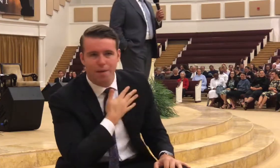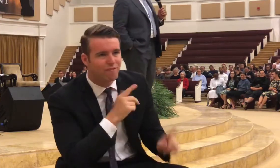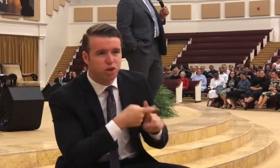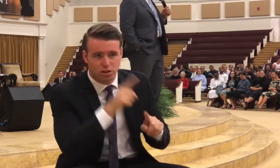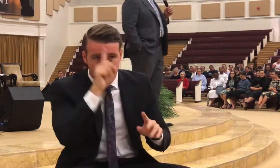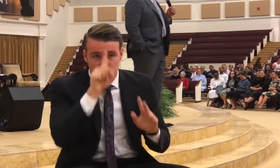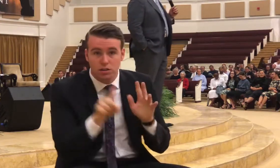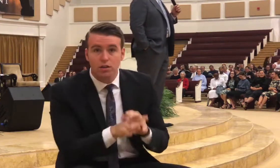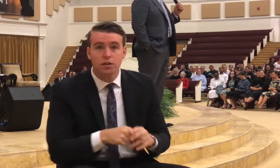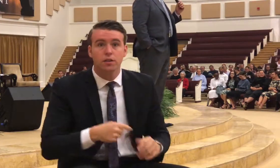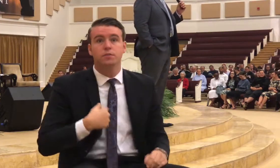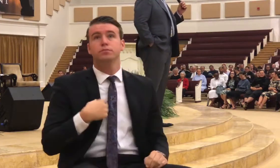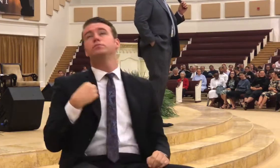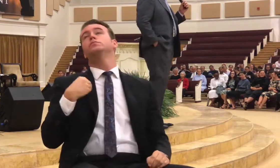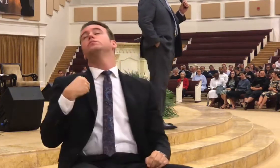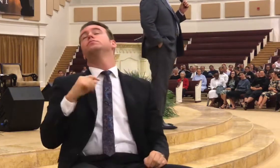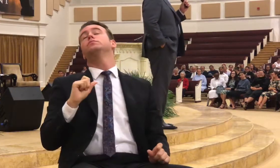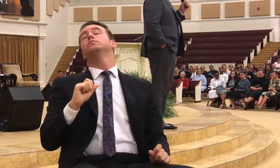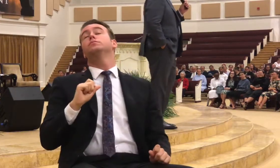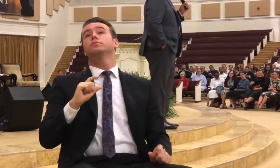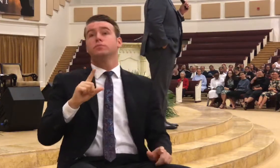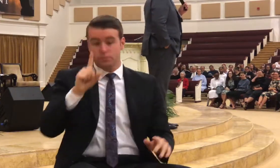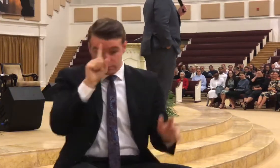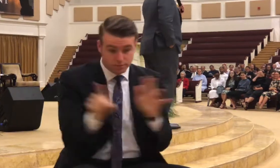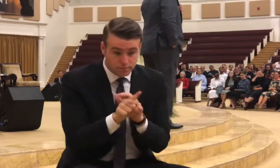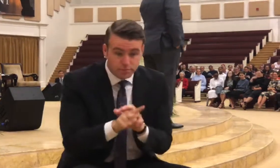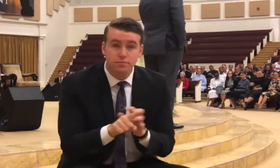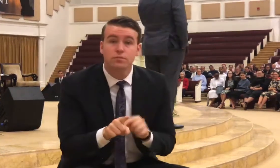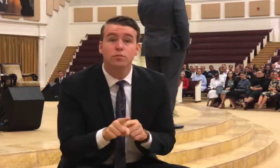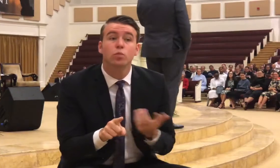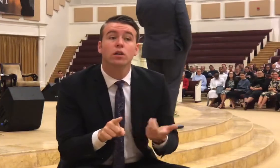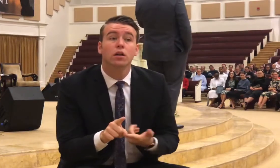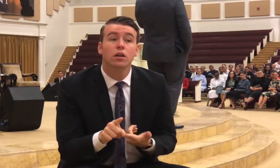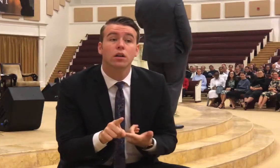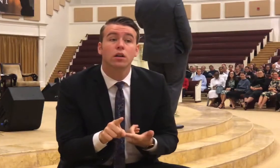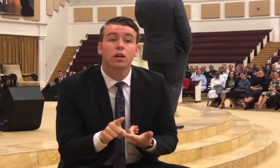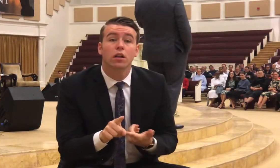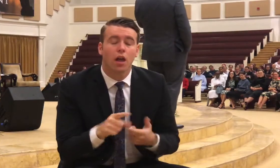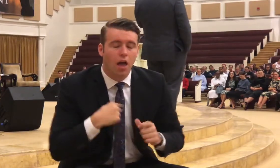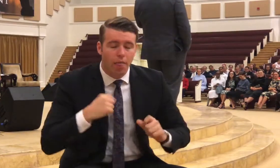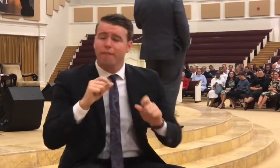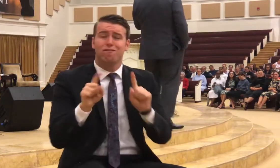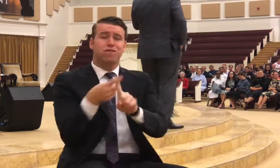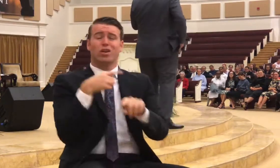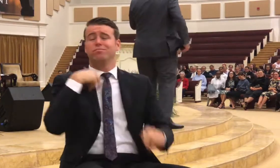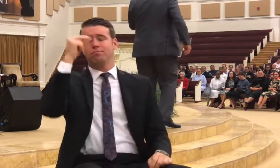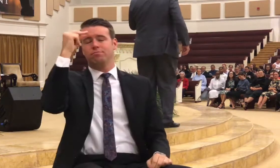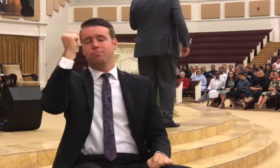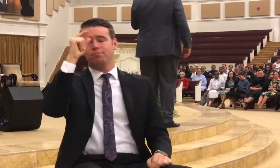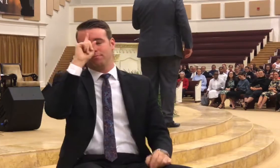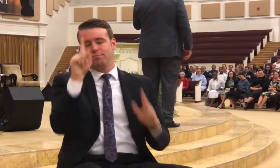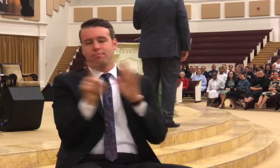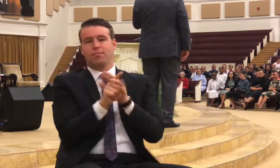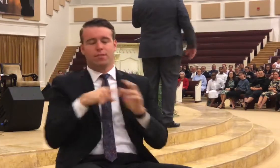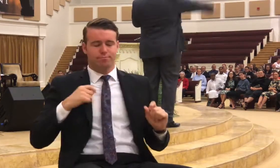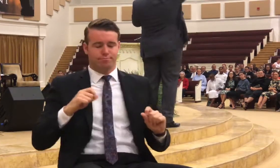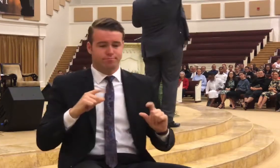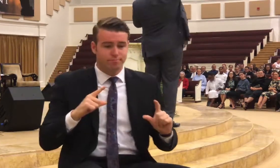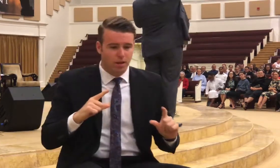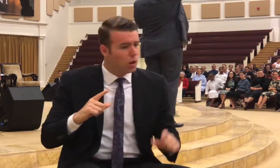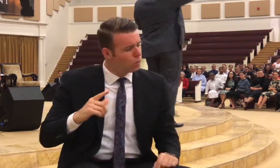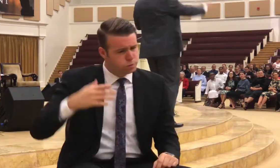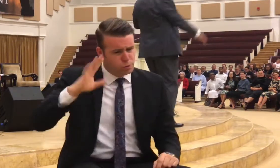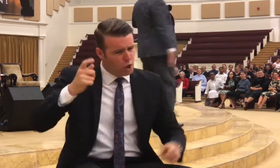The first thing that ought to be in an apostolic mind, it ought, when you wake up, the first thing that comes to your brain should be,